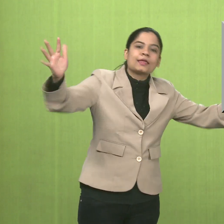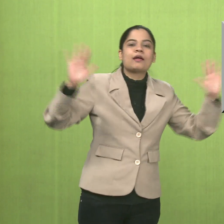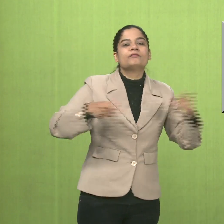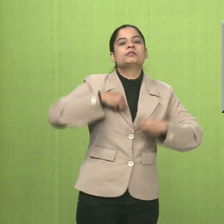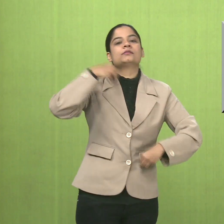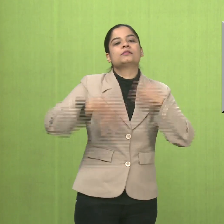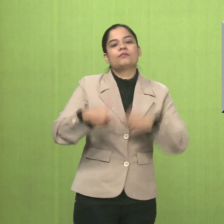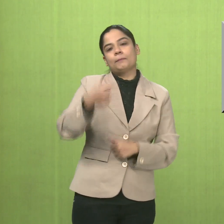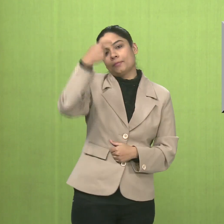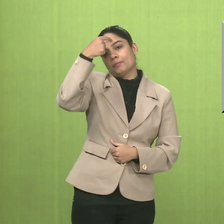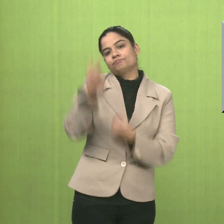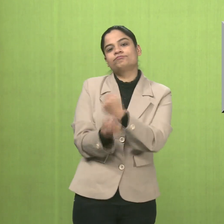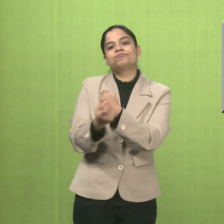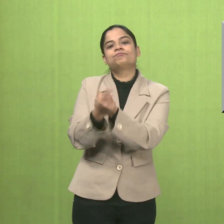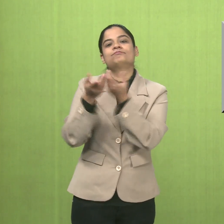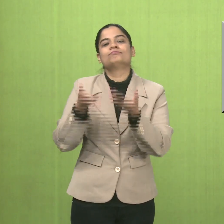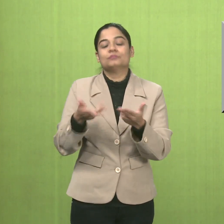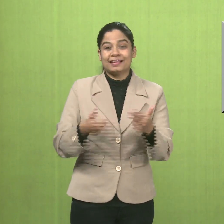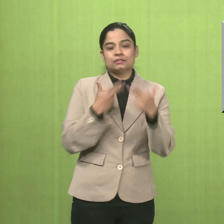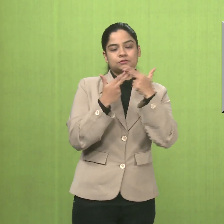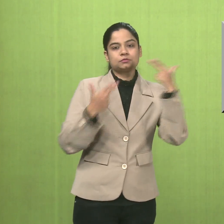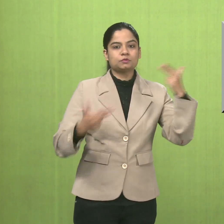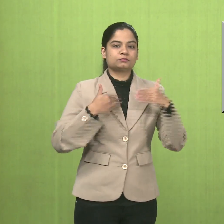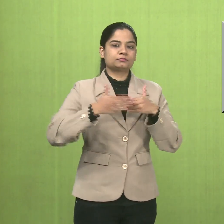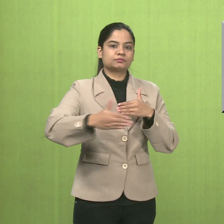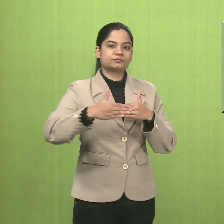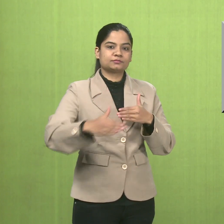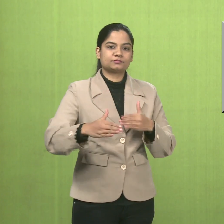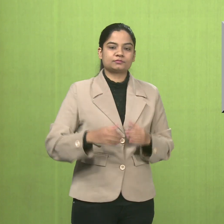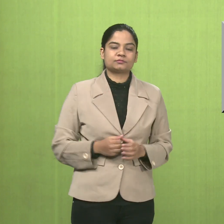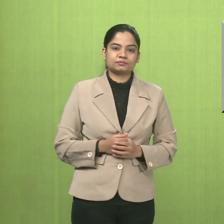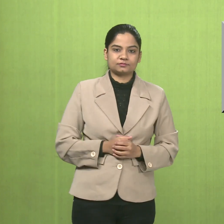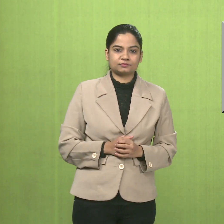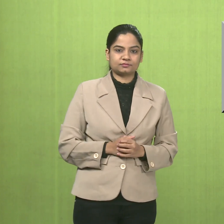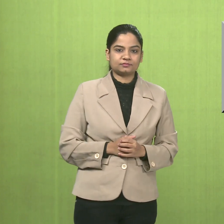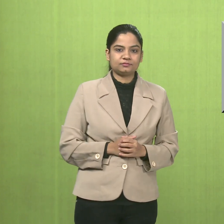There are so many Seemas in the world, so many Seemas in India who are facing such an issue.